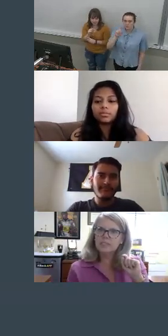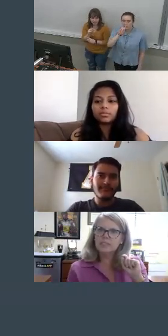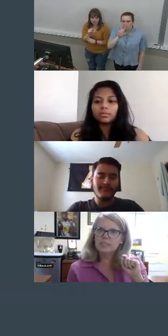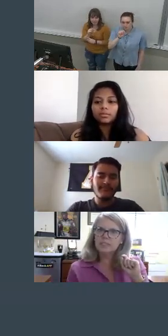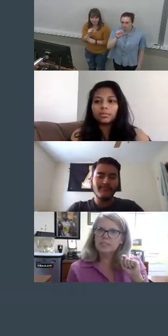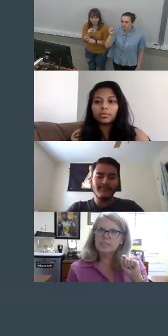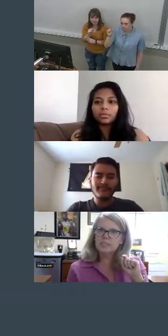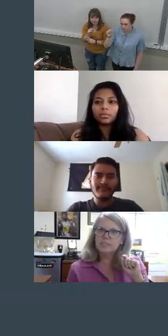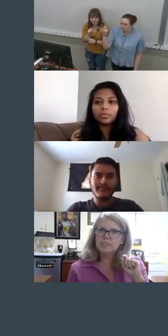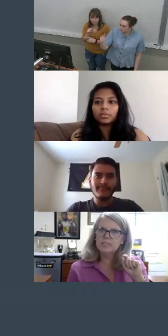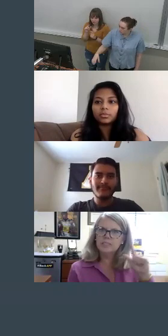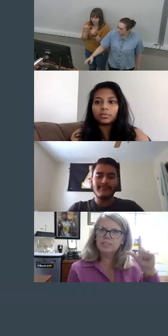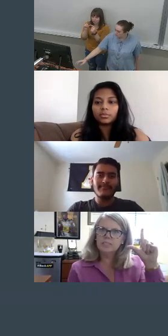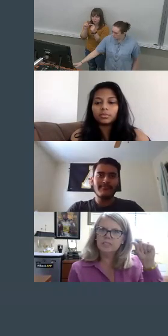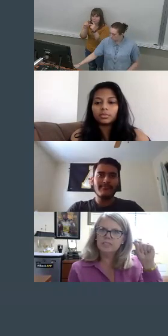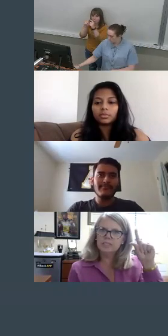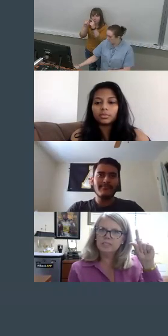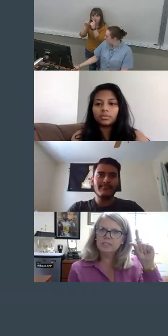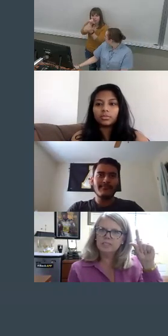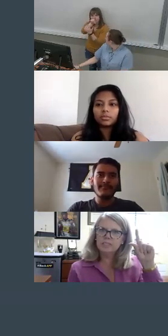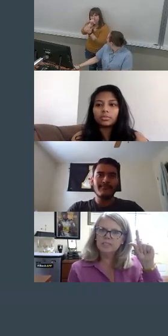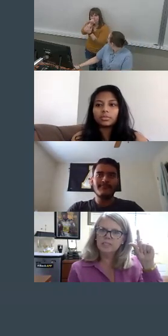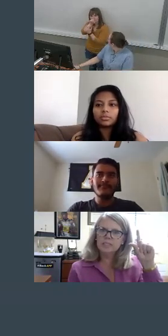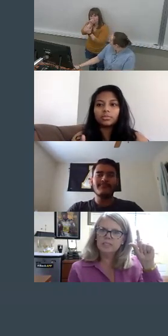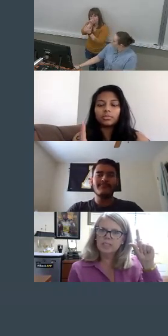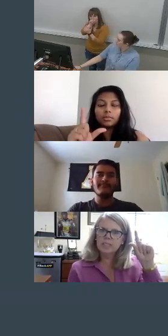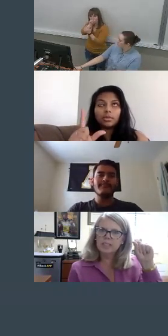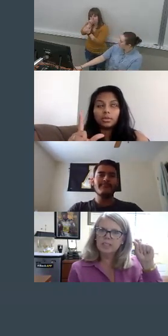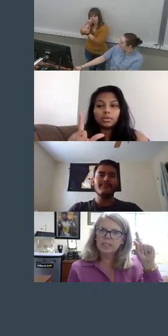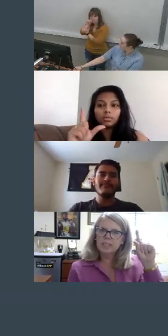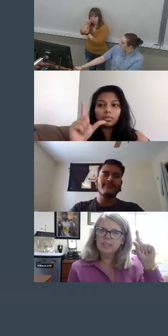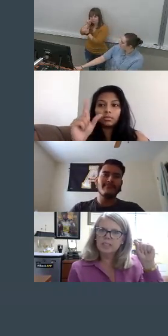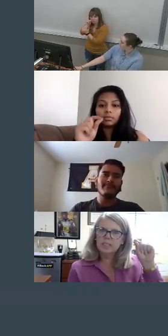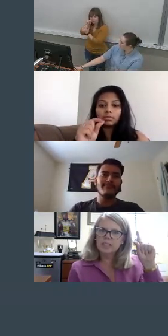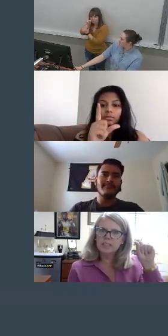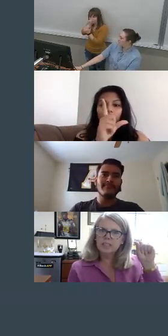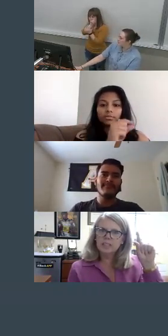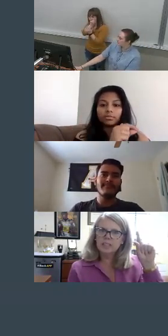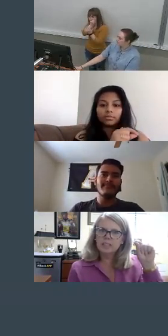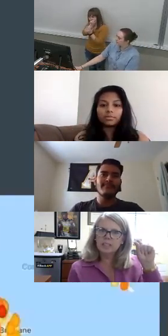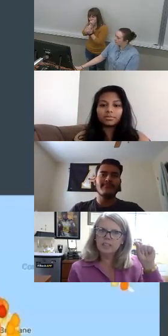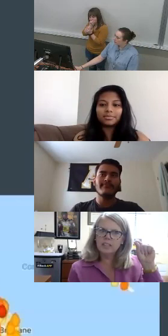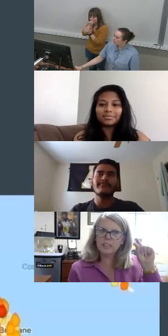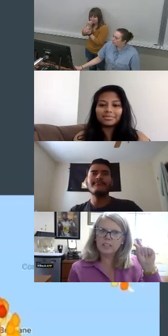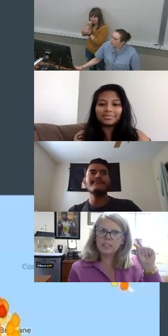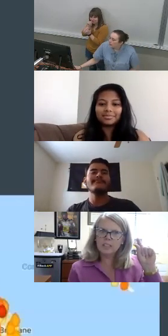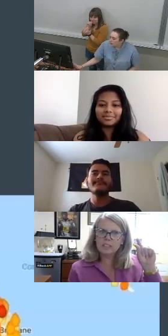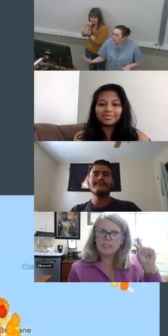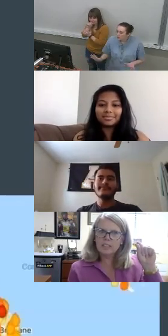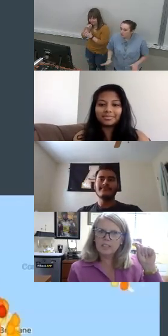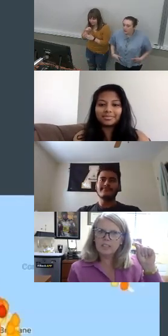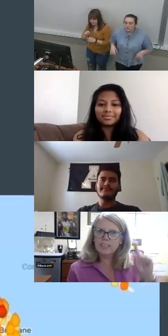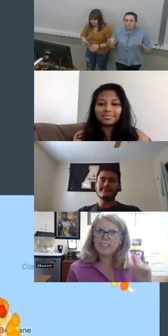2020, you say 2020. It's just your thumb and your pointer finger, pinch. Yep.